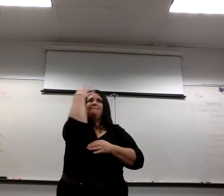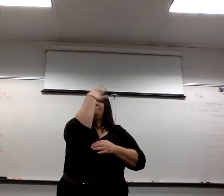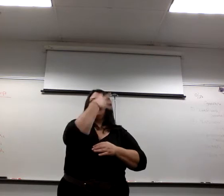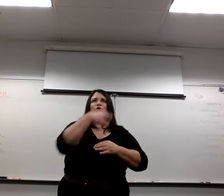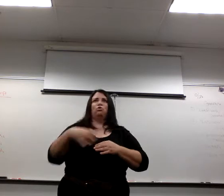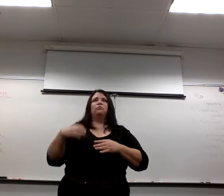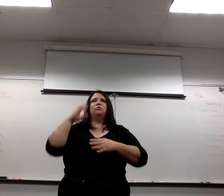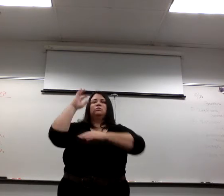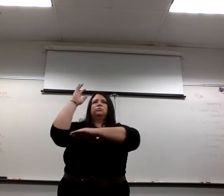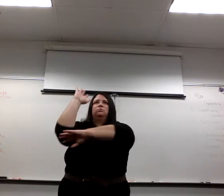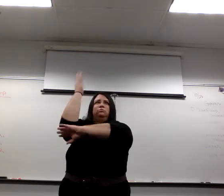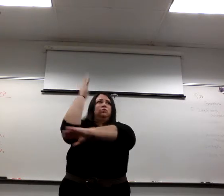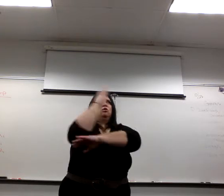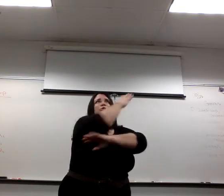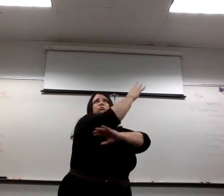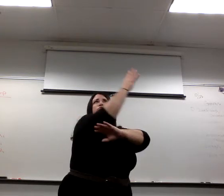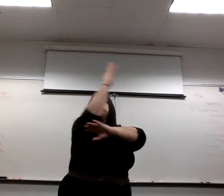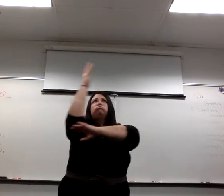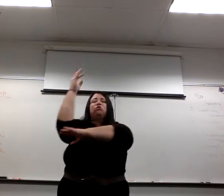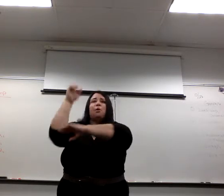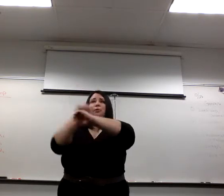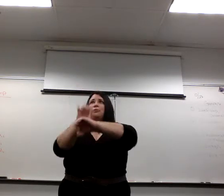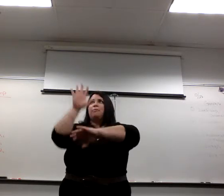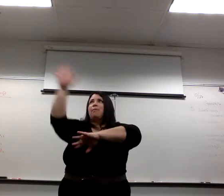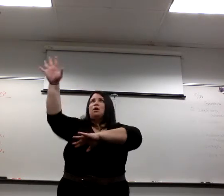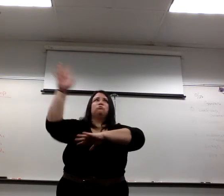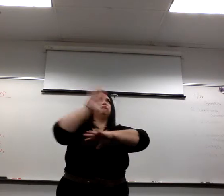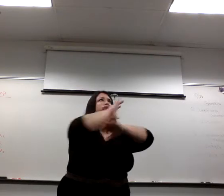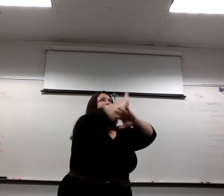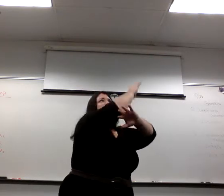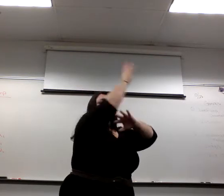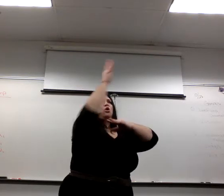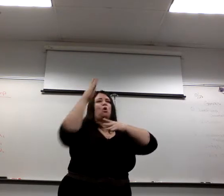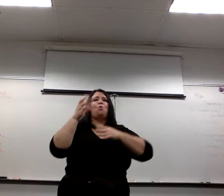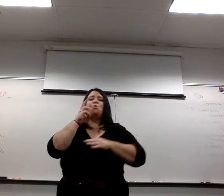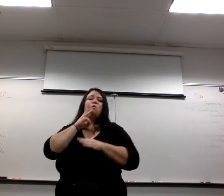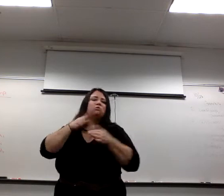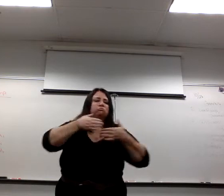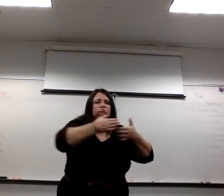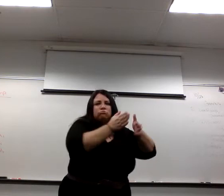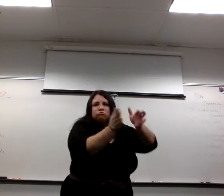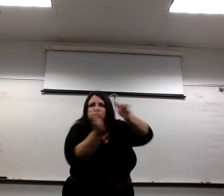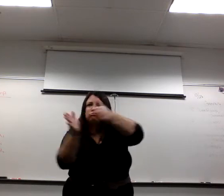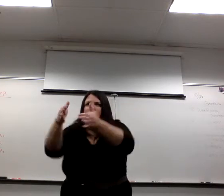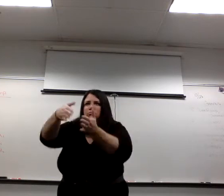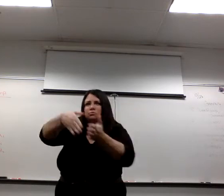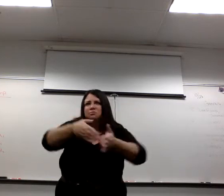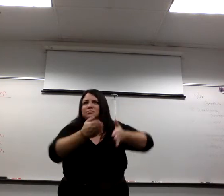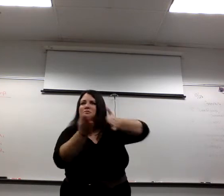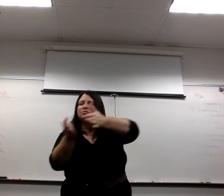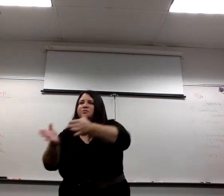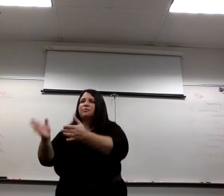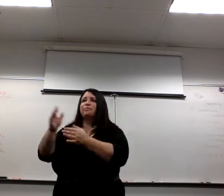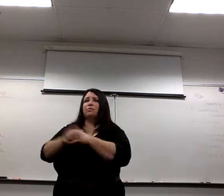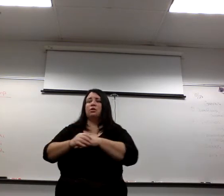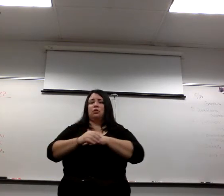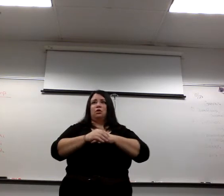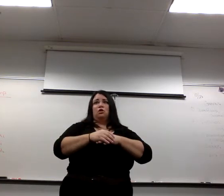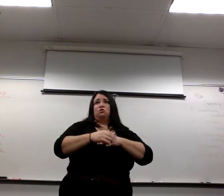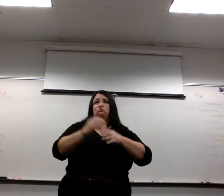Trees, forests, mountains, winding rivers. And you have to drive through all of it to get to any